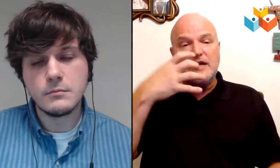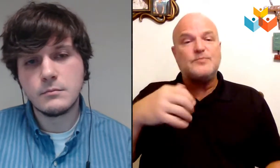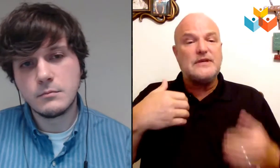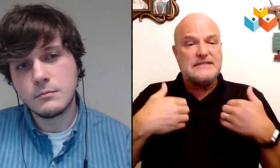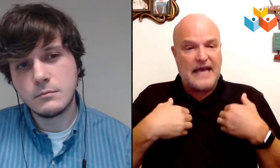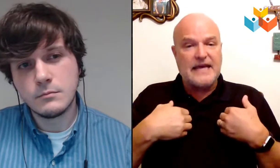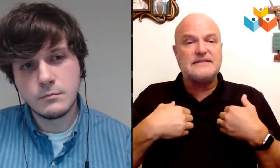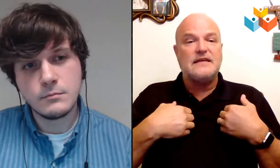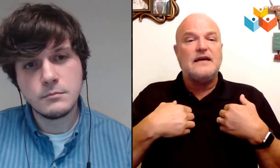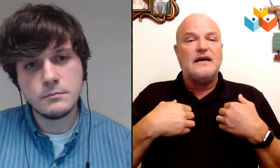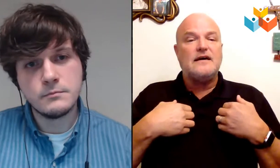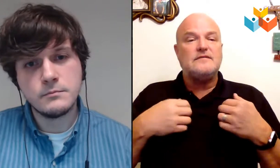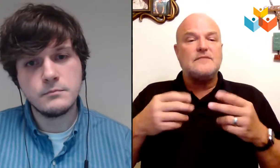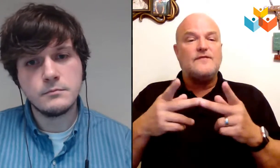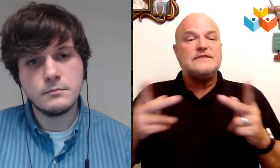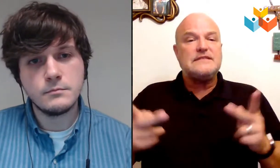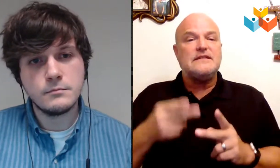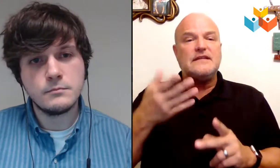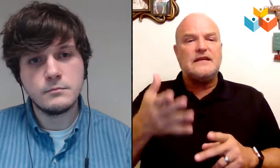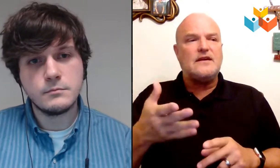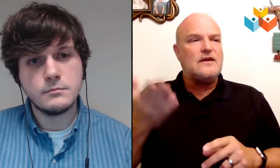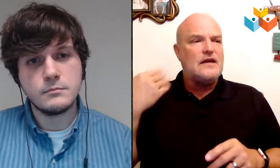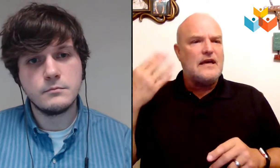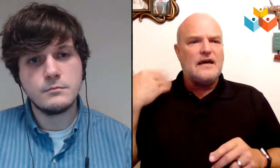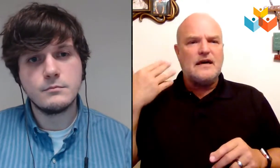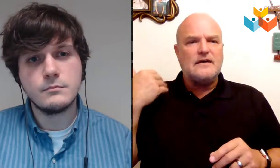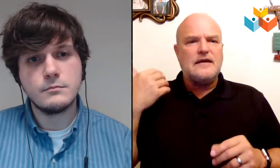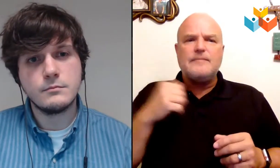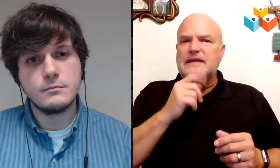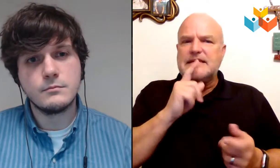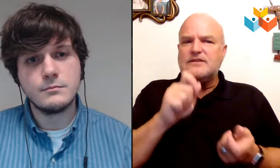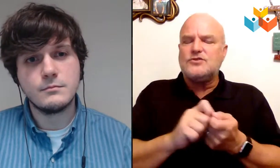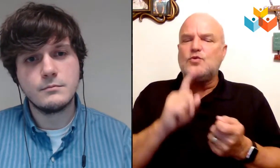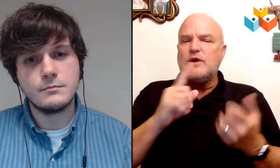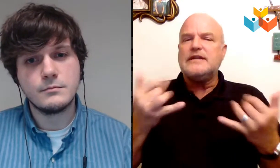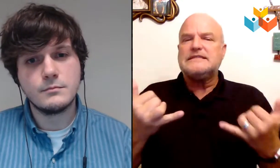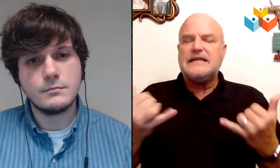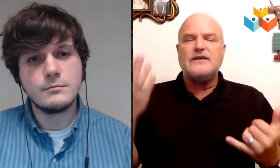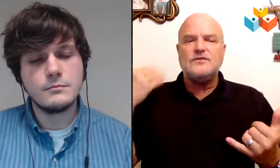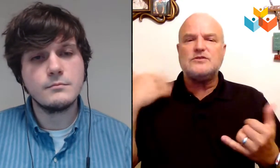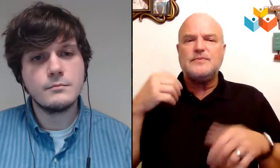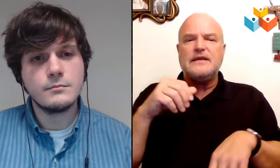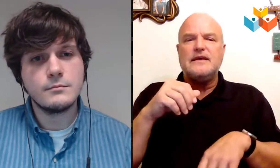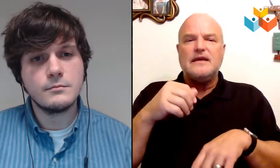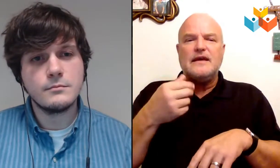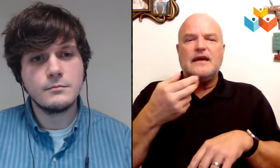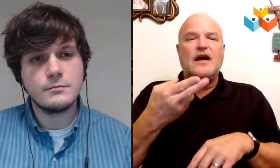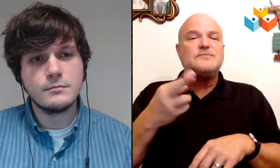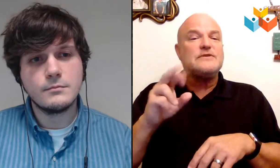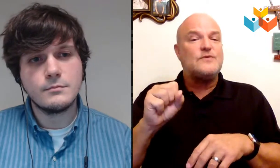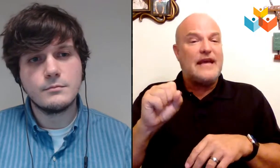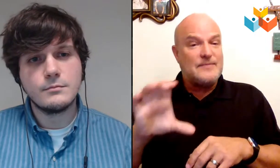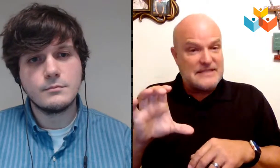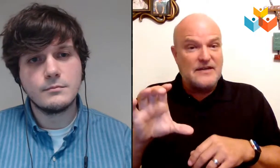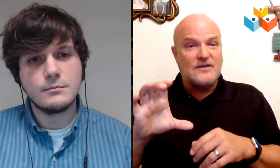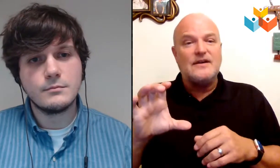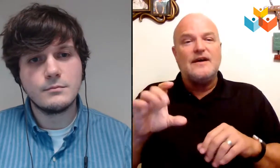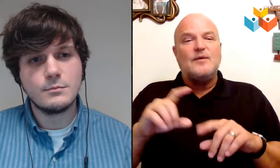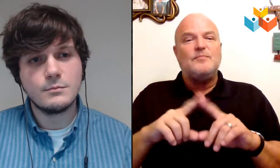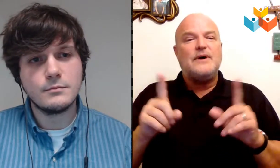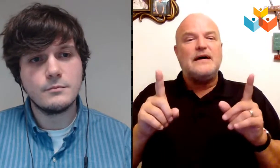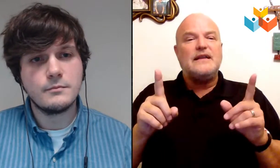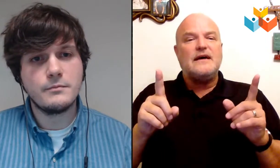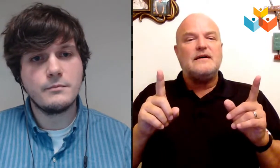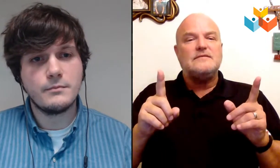I know Hot Springs has a facility there. I'm not exactly sure where it is now. It used to be at Hot Springs Rehab